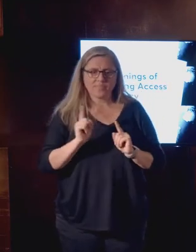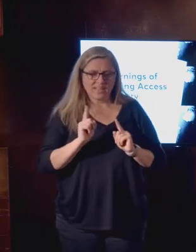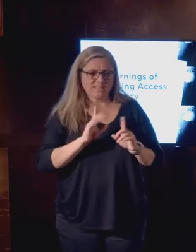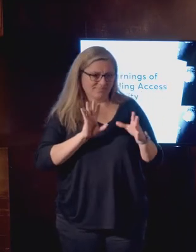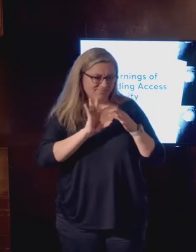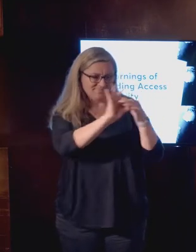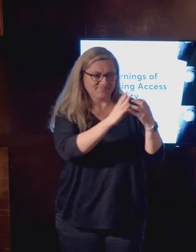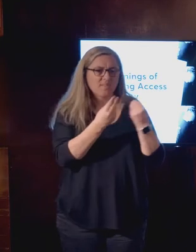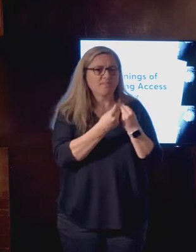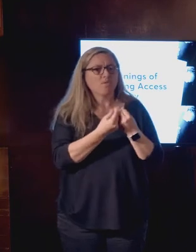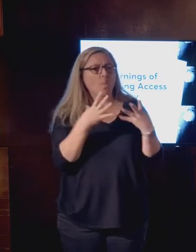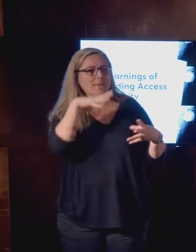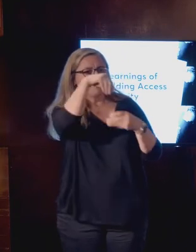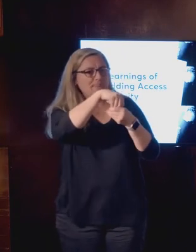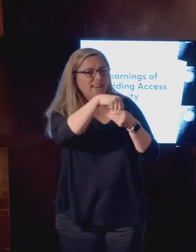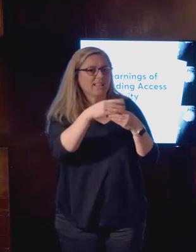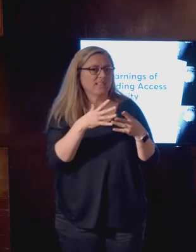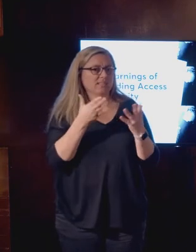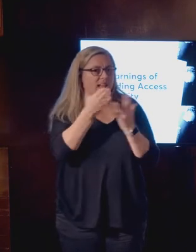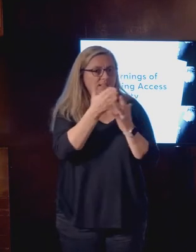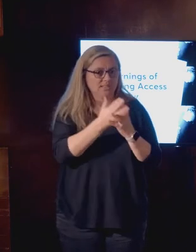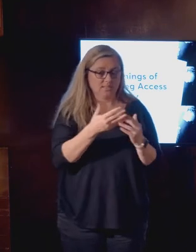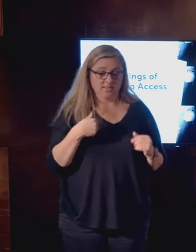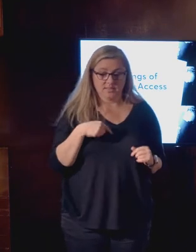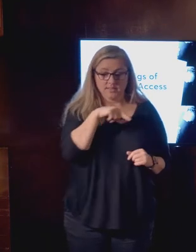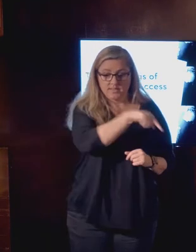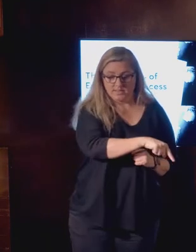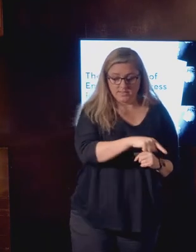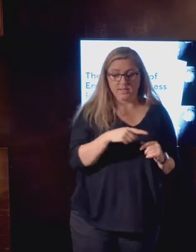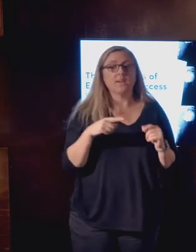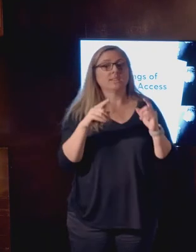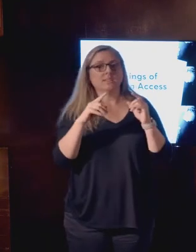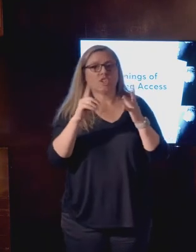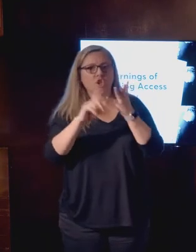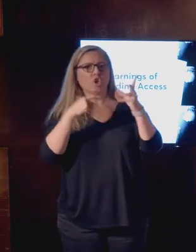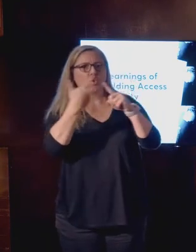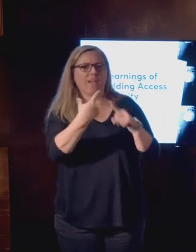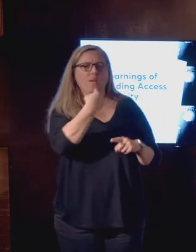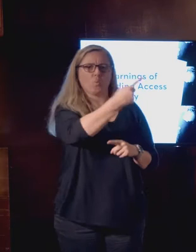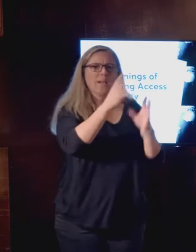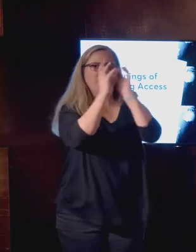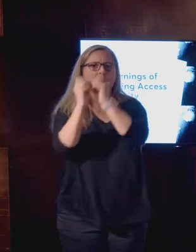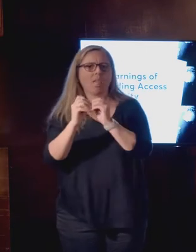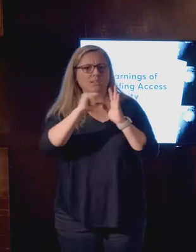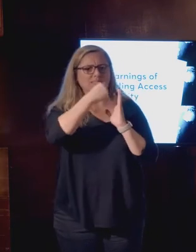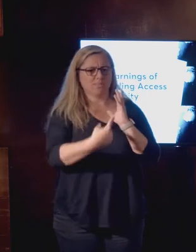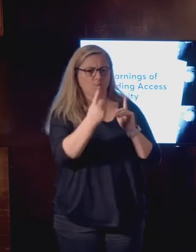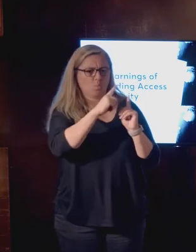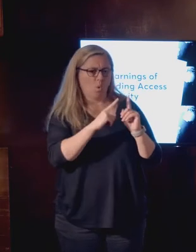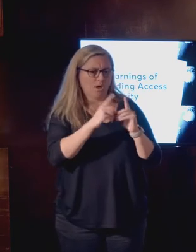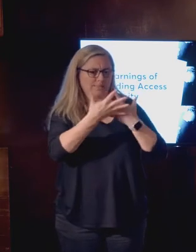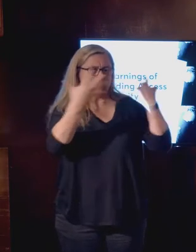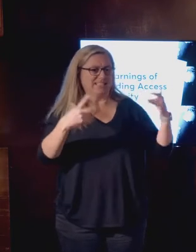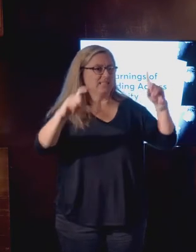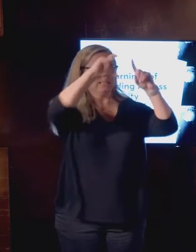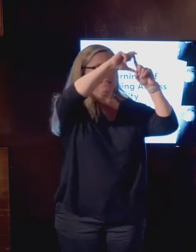related to embedding access from the start. In the UK, we spell disability with a capital D, says McNamara. We've reclaimed disability because